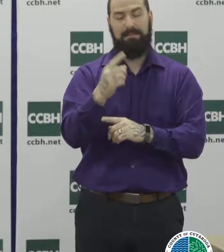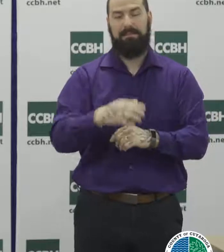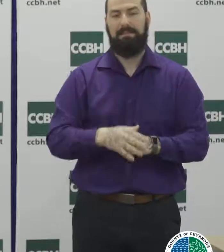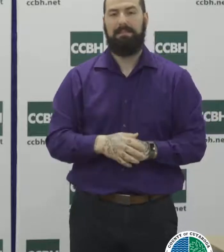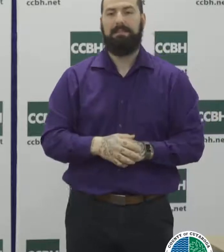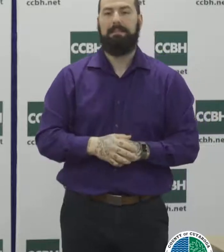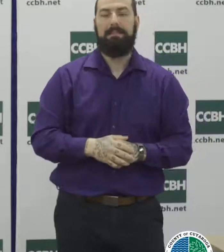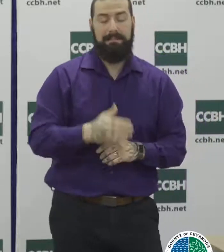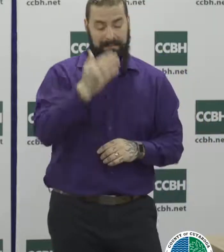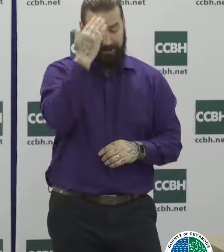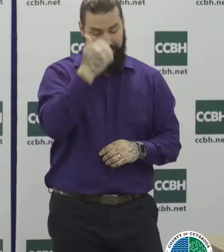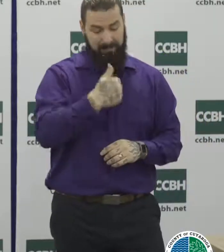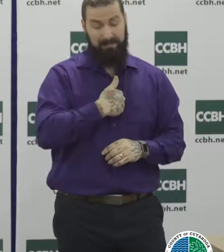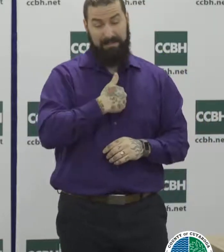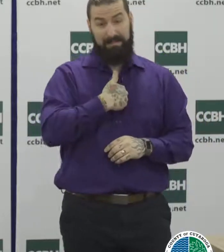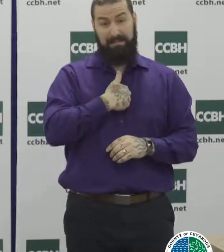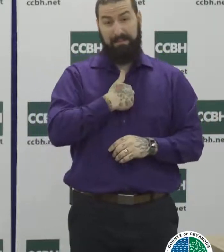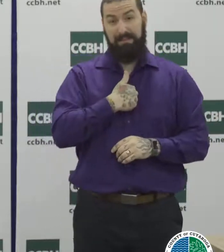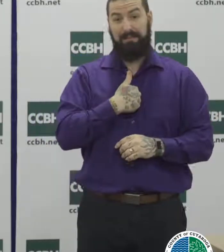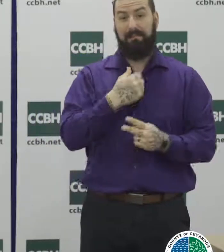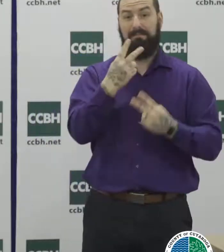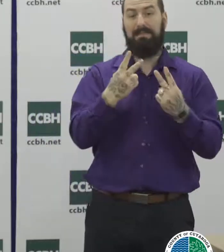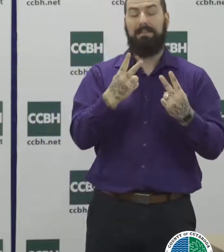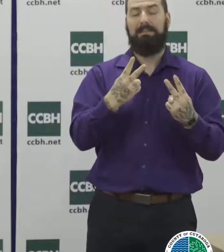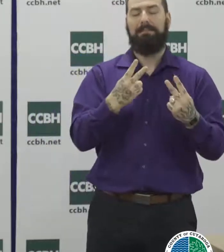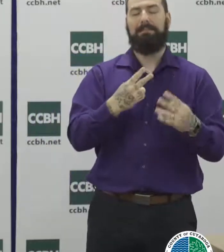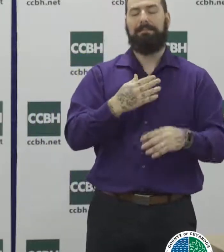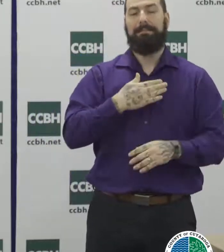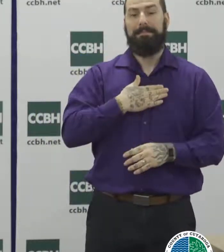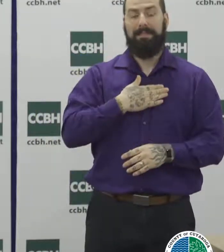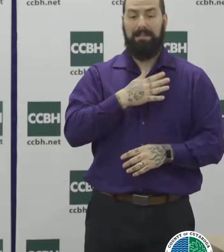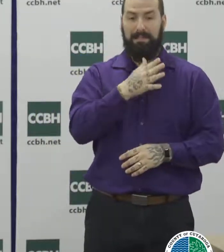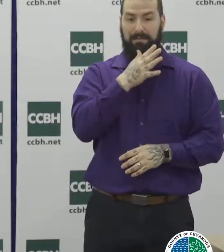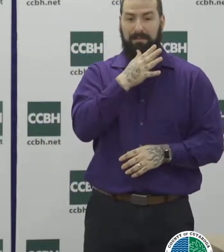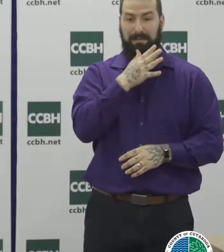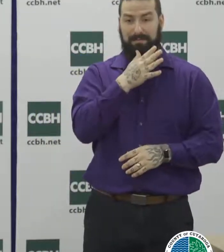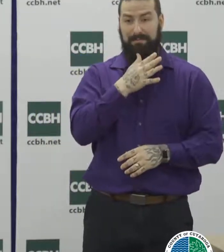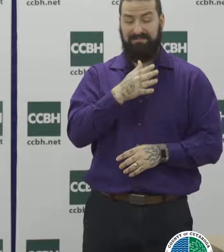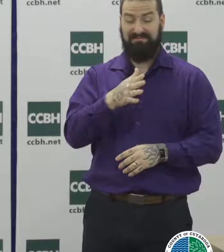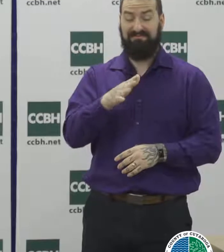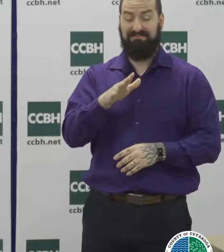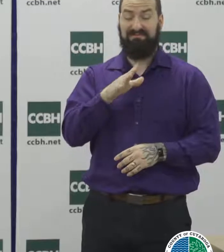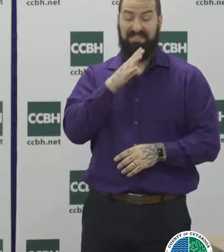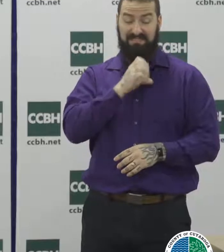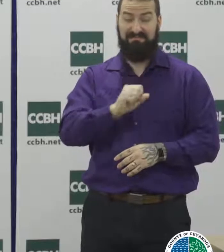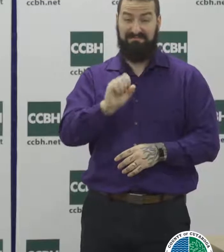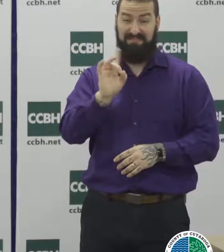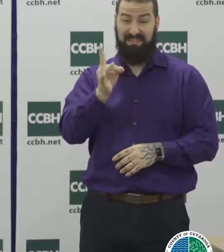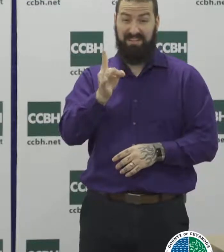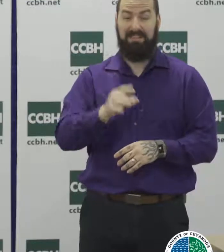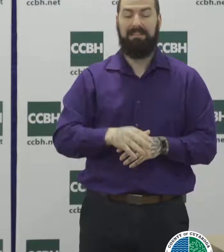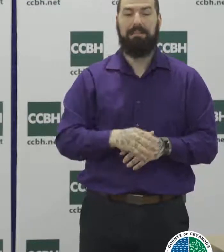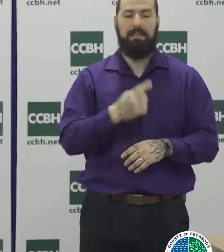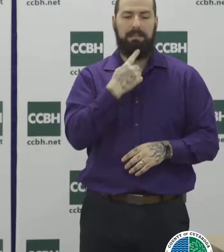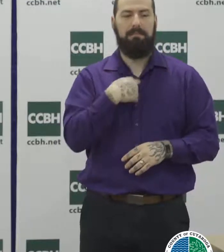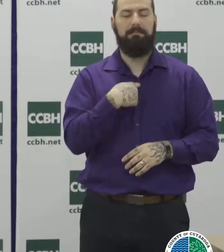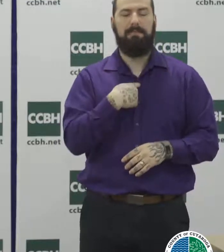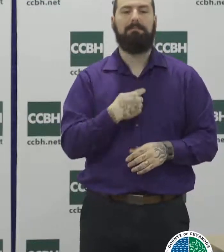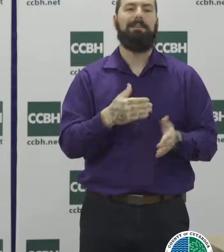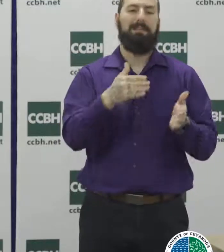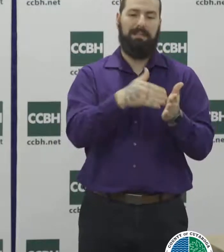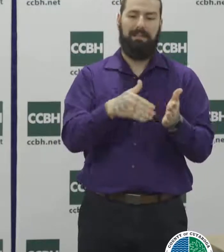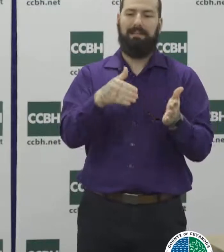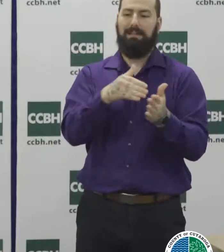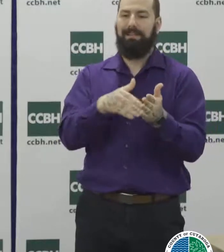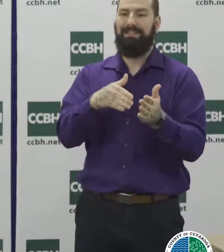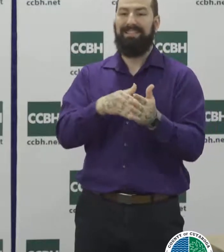many times going to visit my mother at home who's almost 80, she says to us all the time, and my brothers and